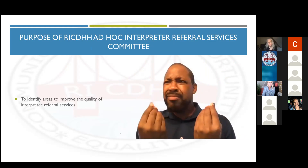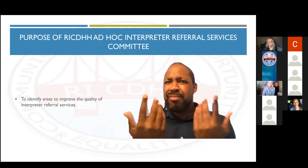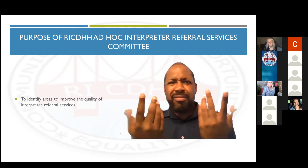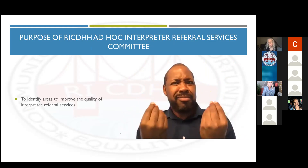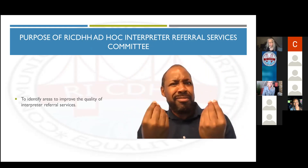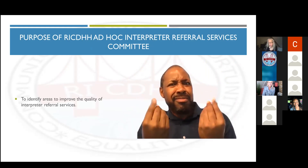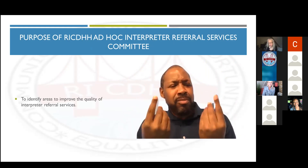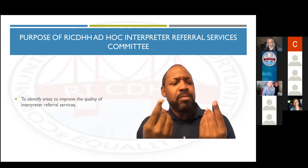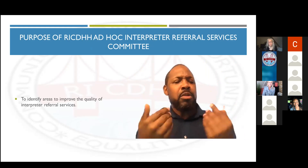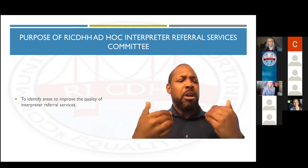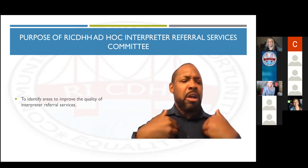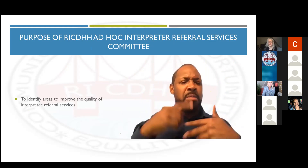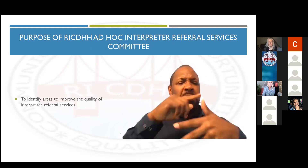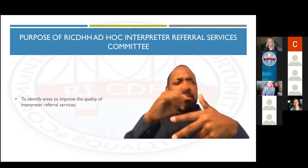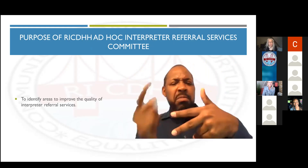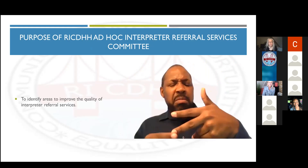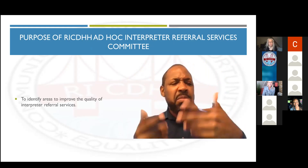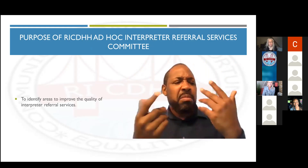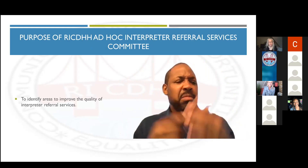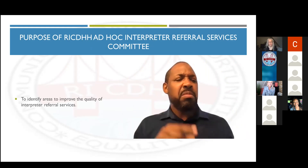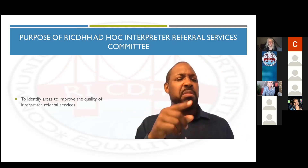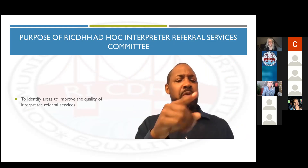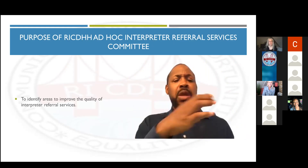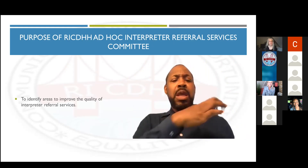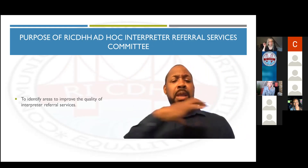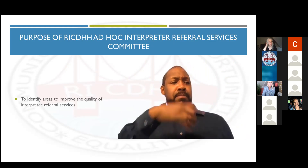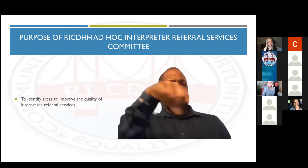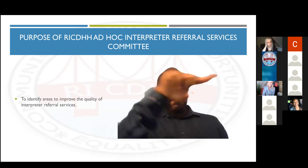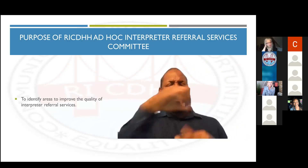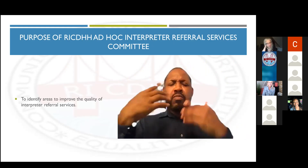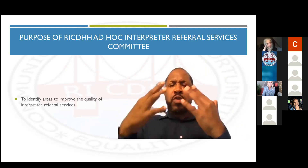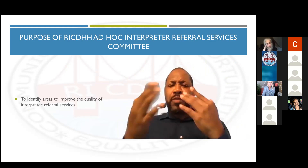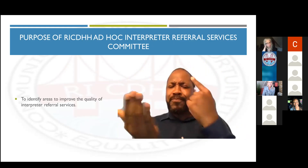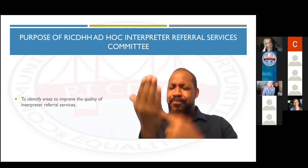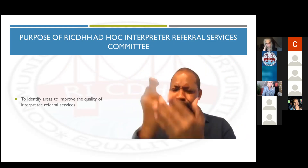interpreter referral services, what this committee will actually be doing. And there are areas that you'll be discussing.